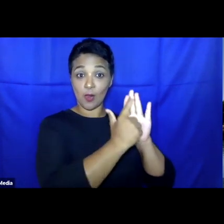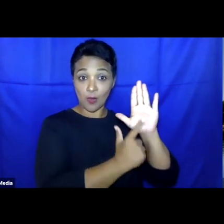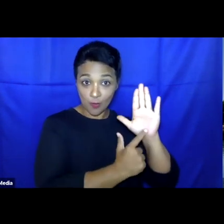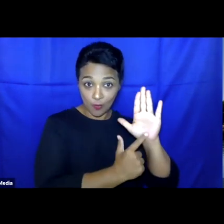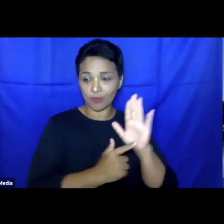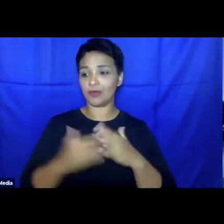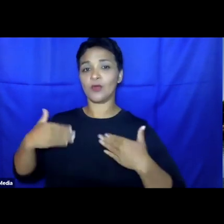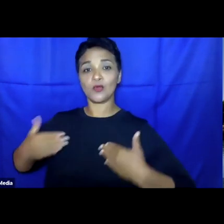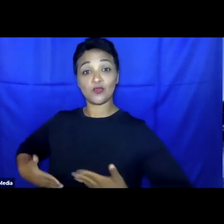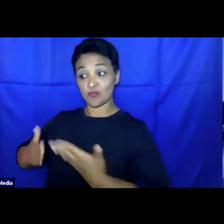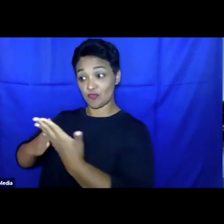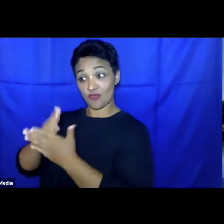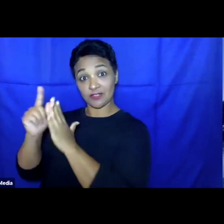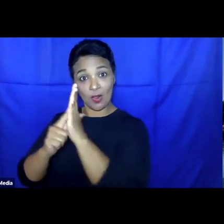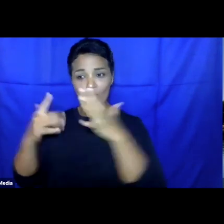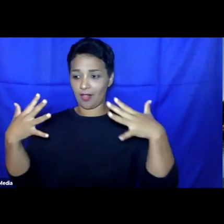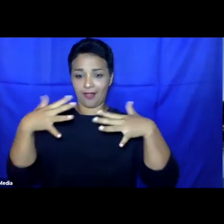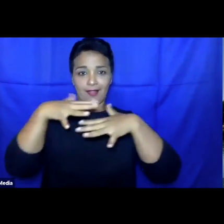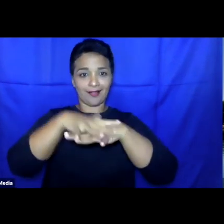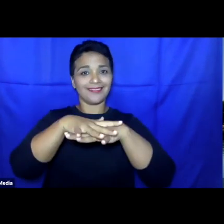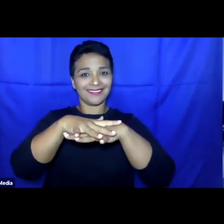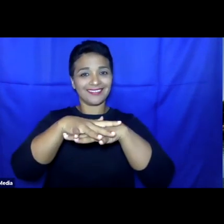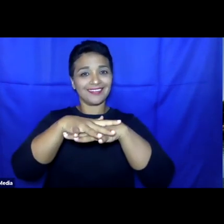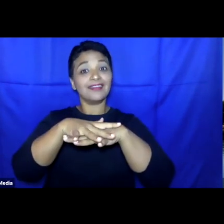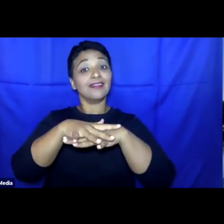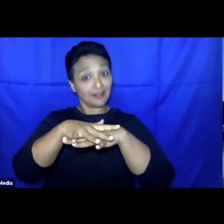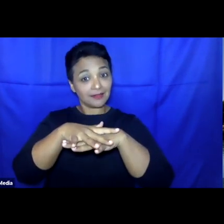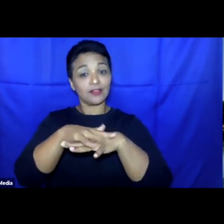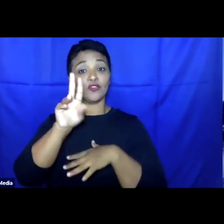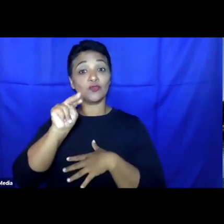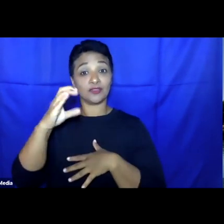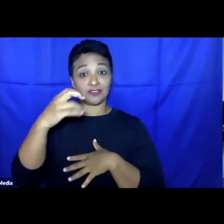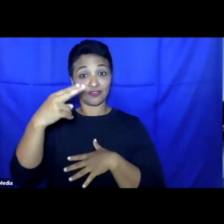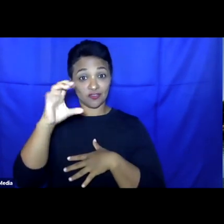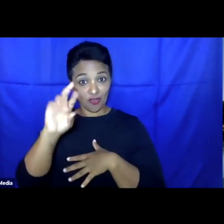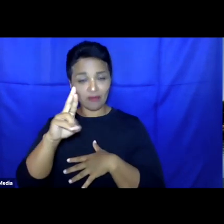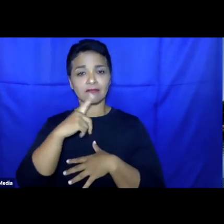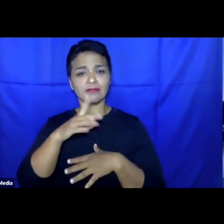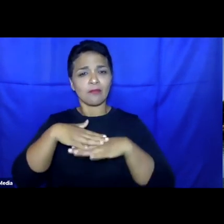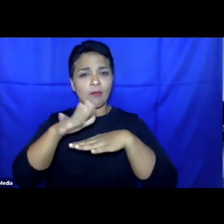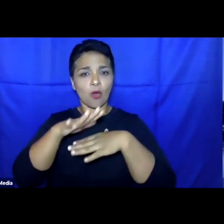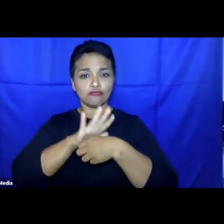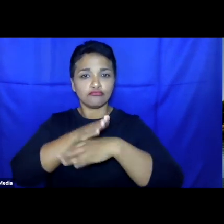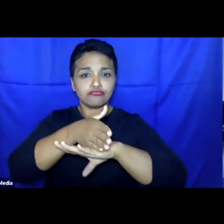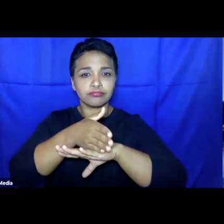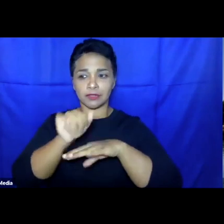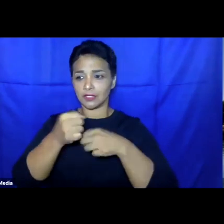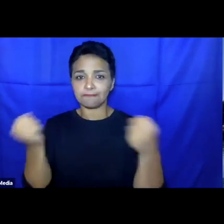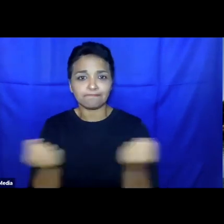therefore IHRL, human rights law, provides additional protections for refugees through the exercise and enjoyment of their human